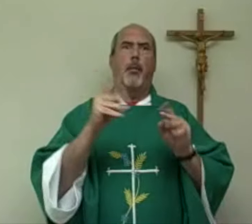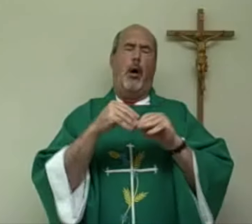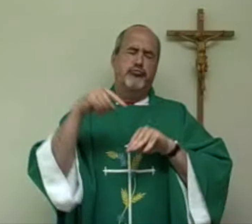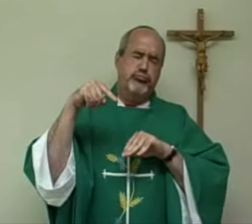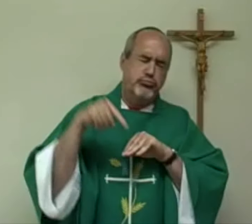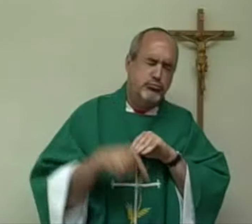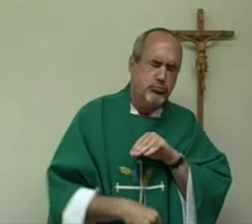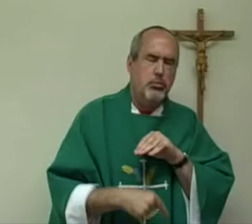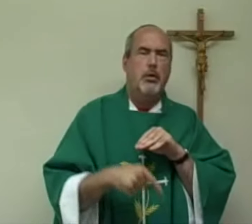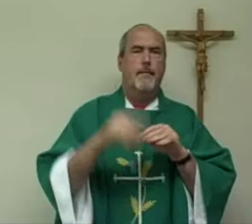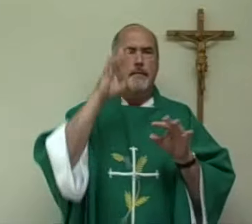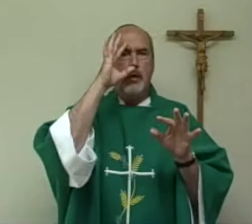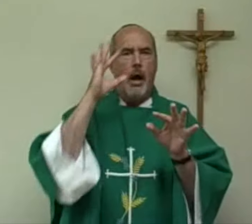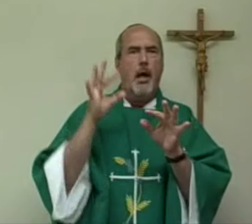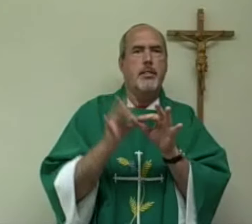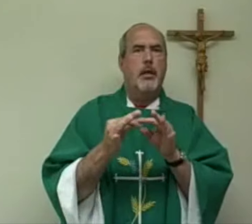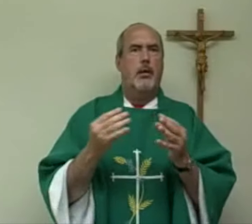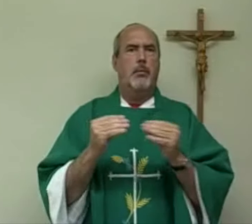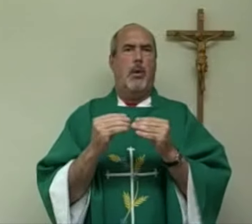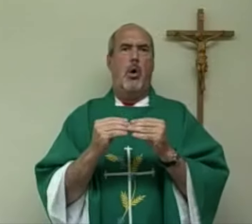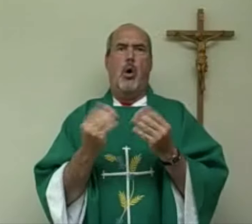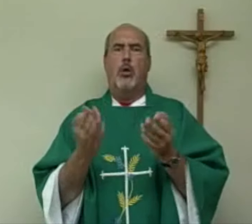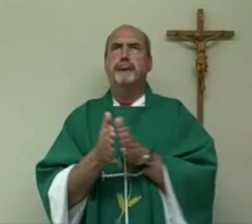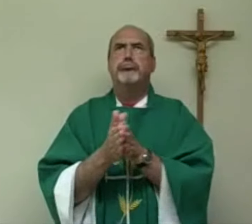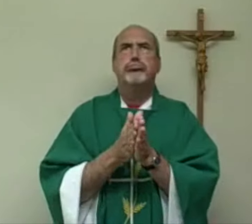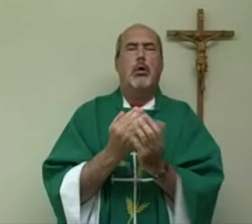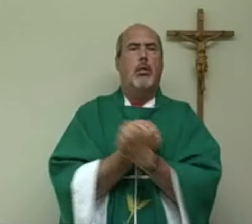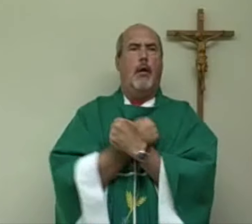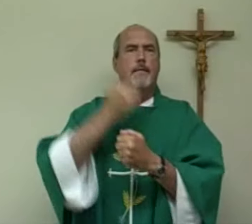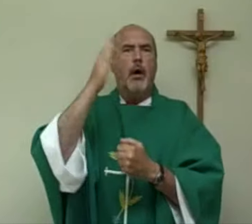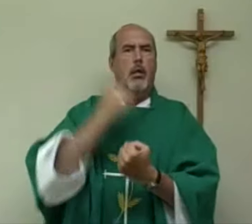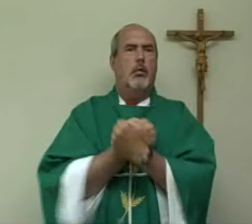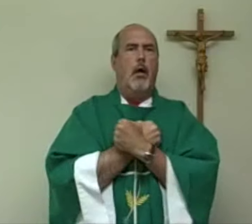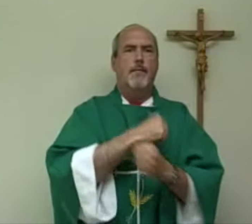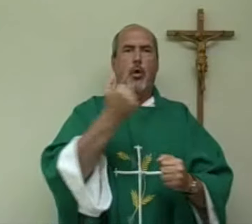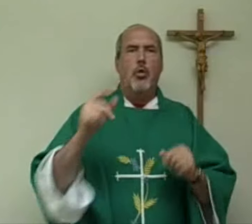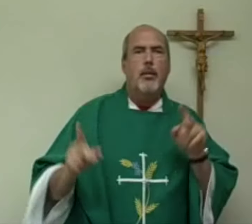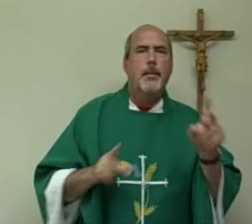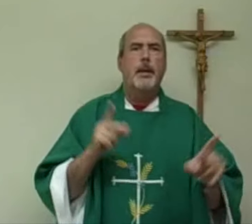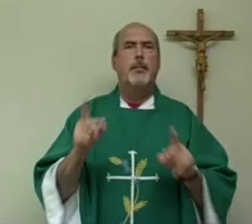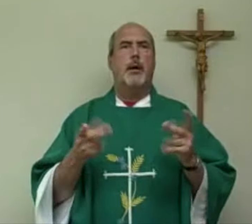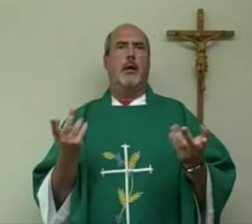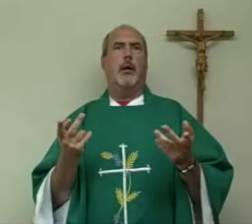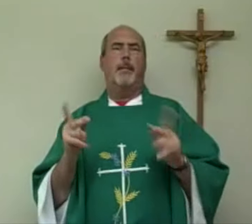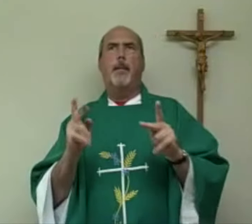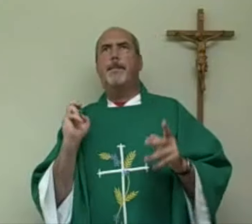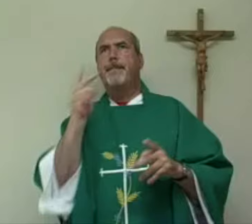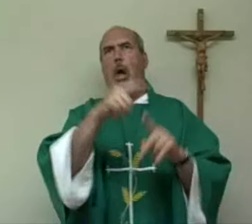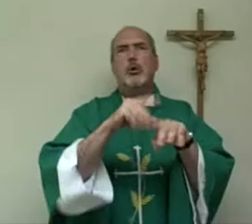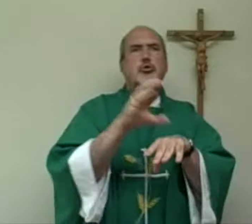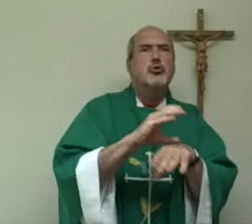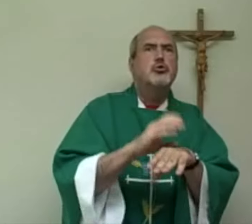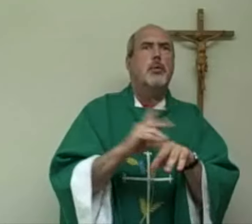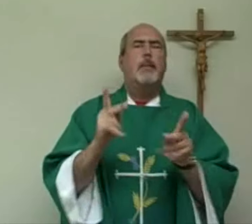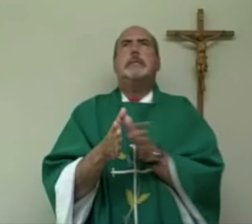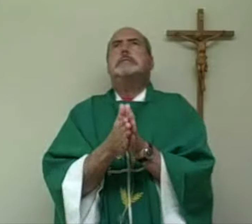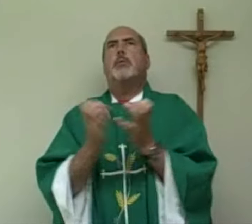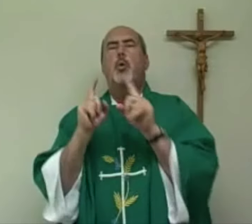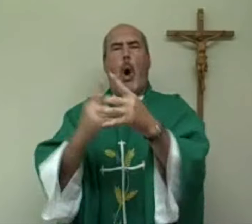brought. Has it helped people deepen their faith and love God more and love other people more? And has it brought